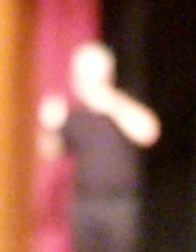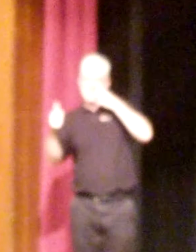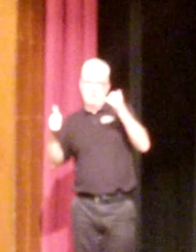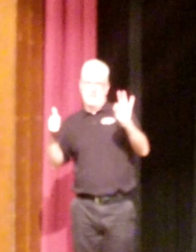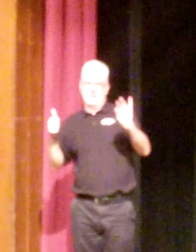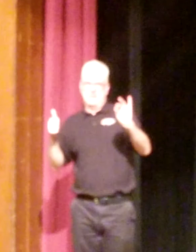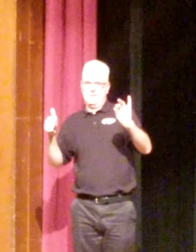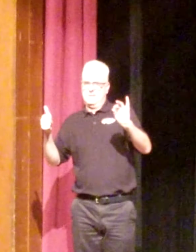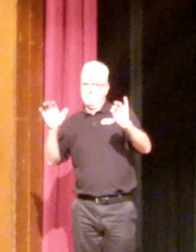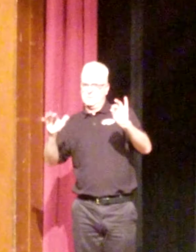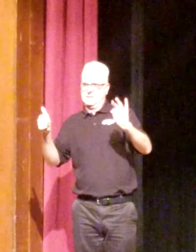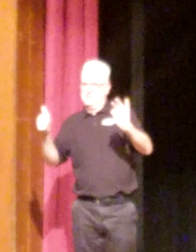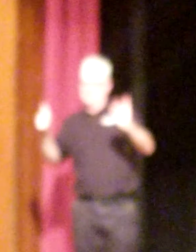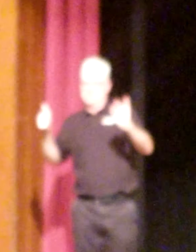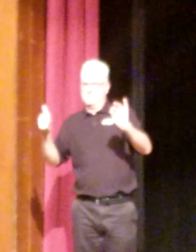and 90% hearing.